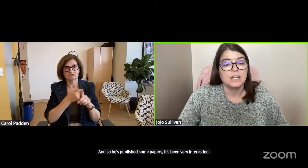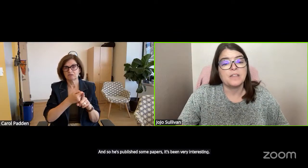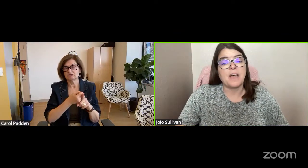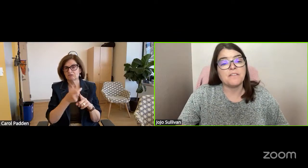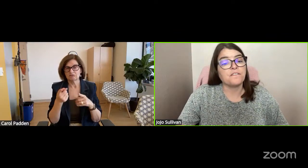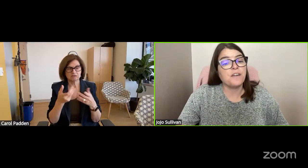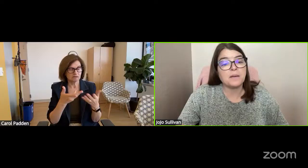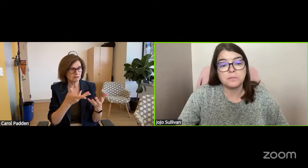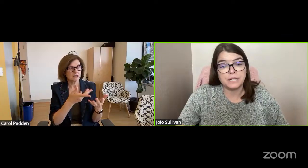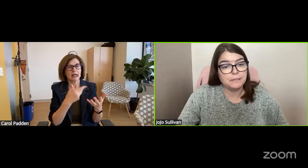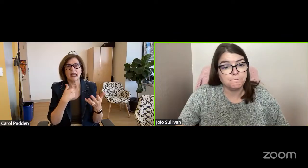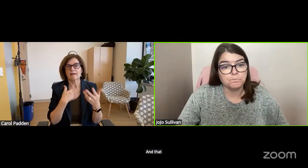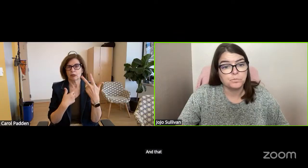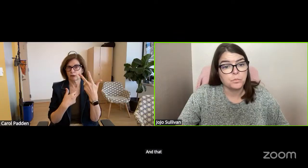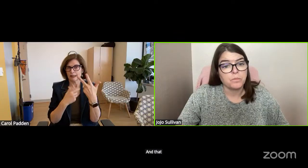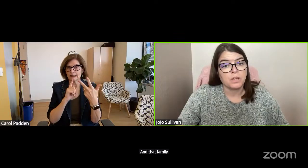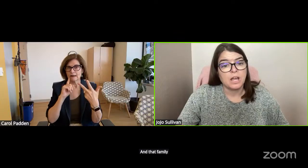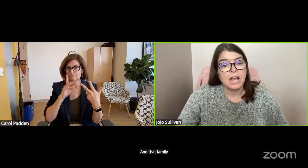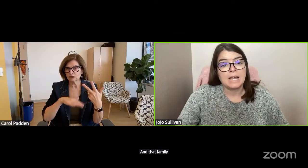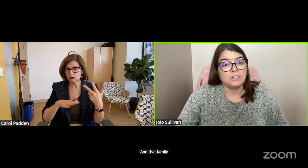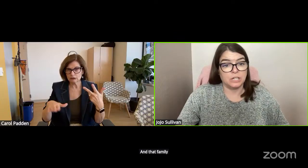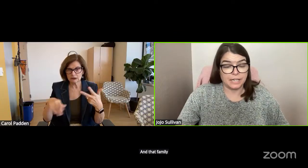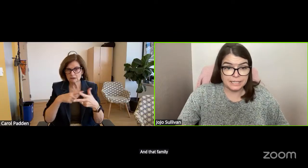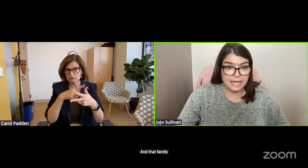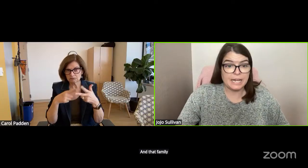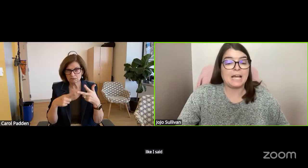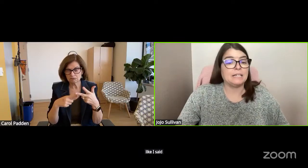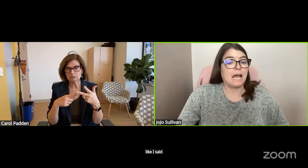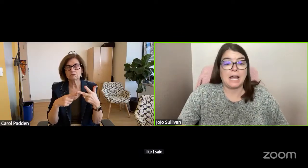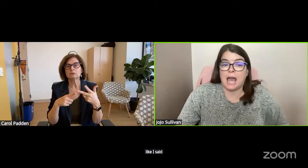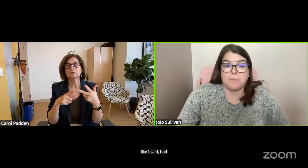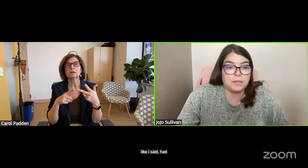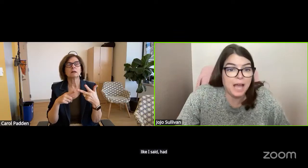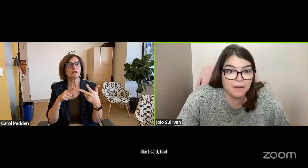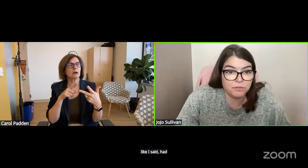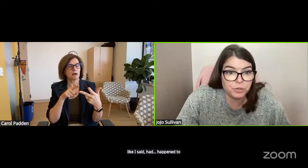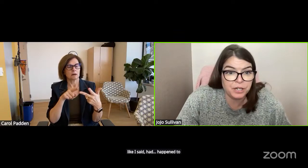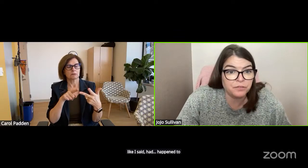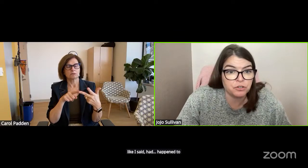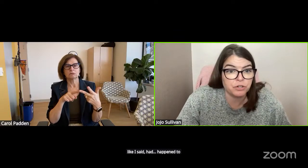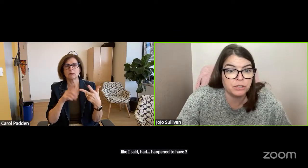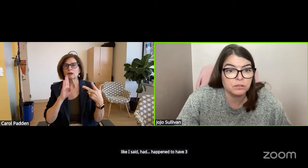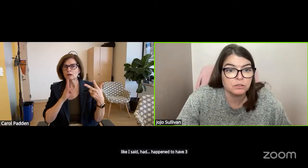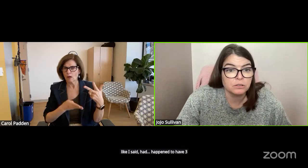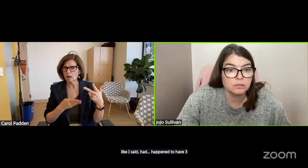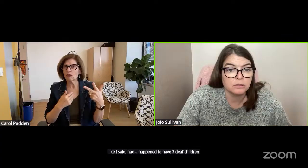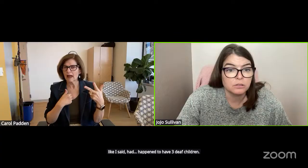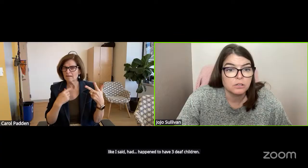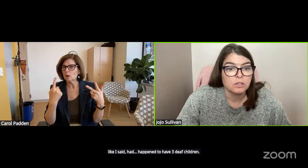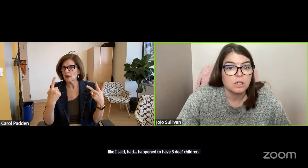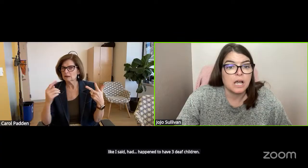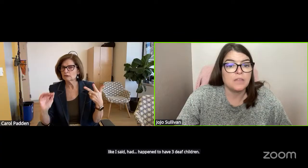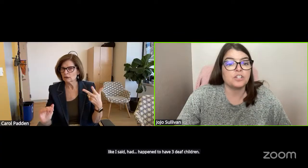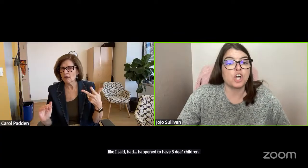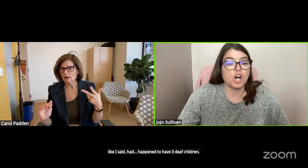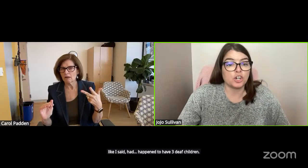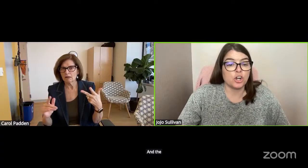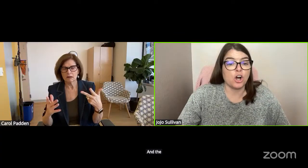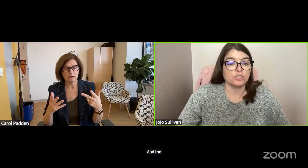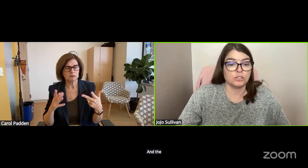And that family, like I said, happened to have 3 deaf children. And the daughter also